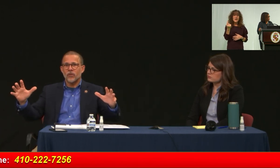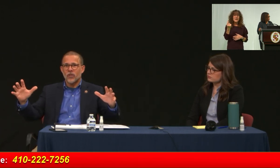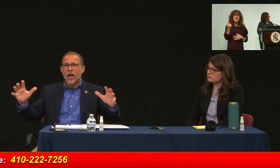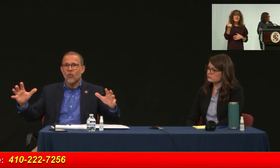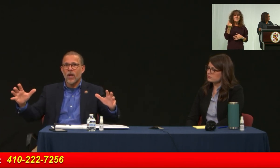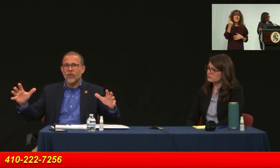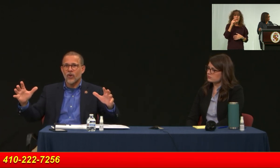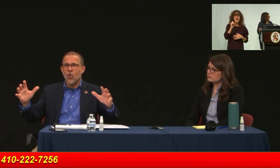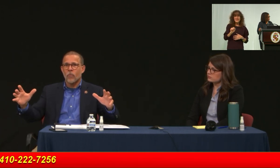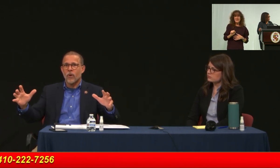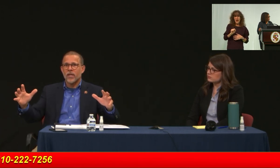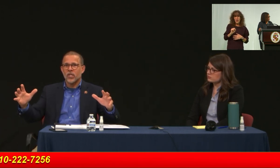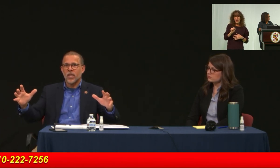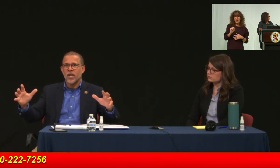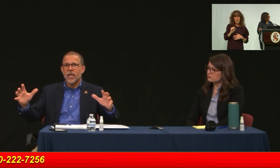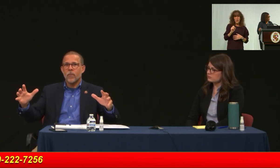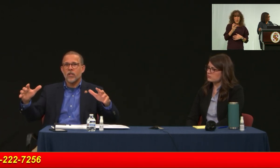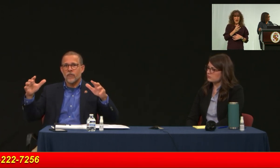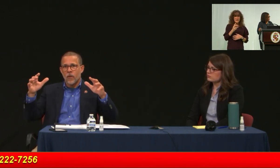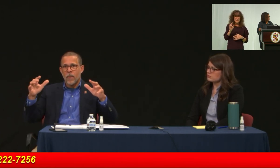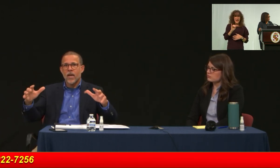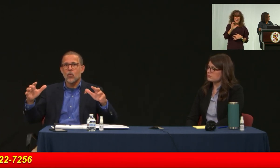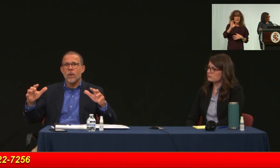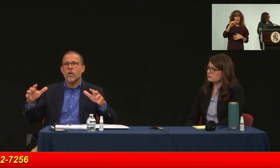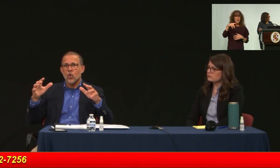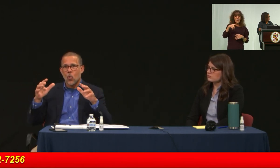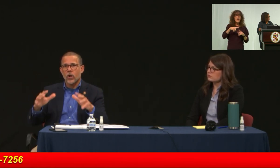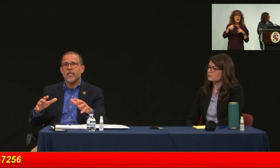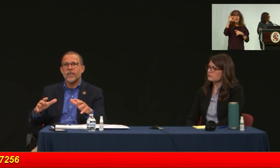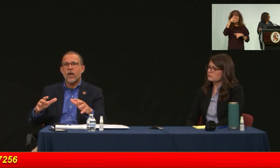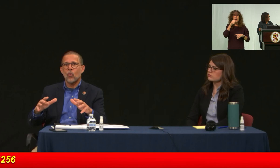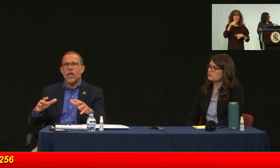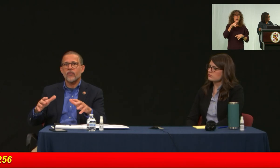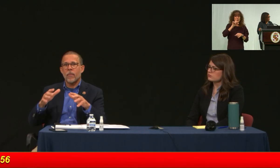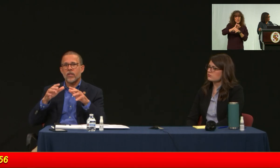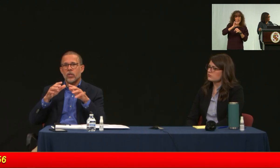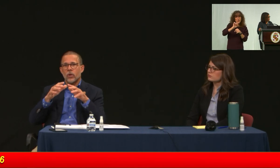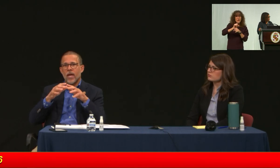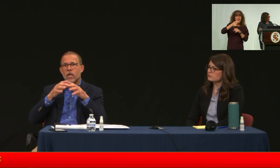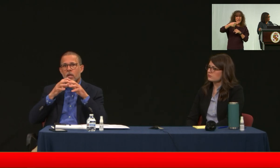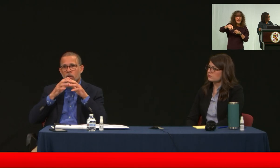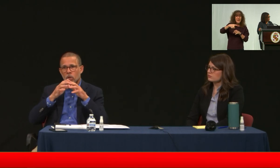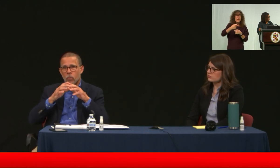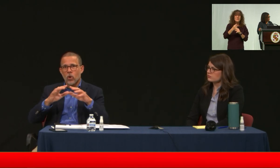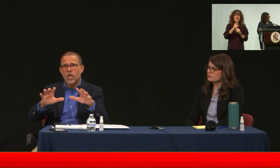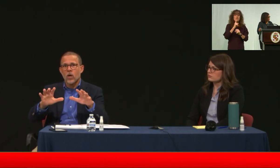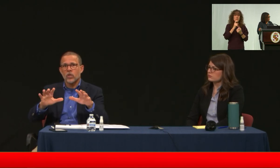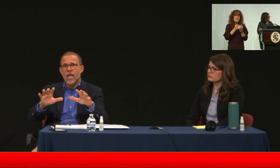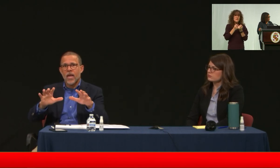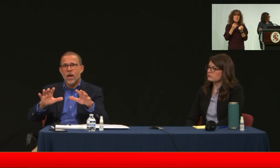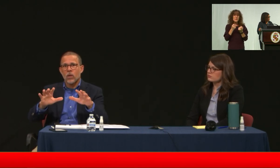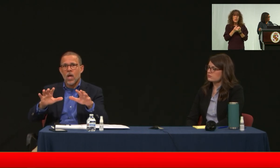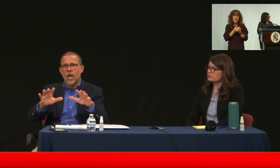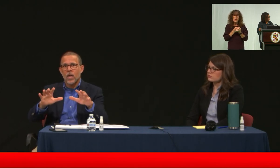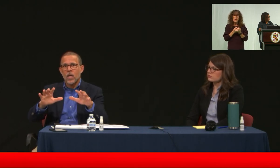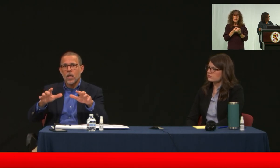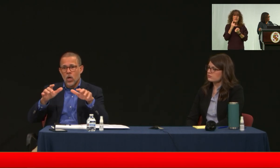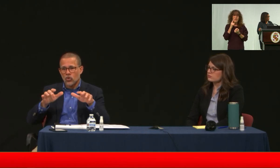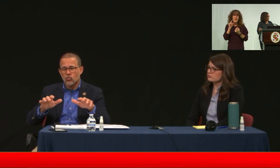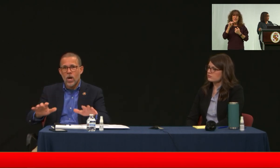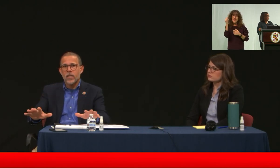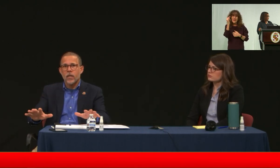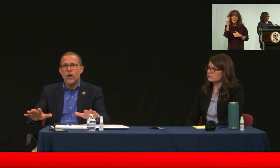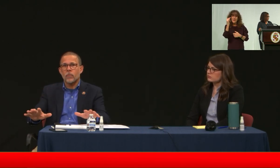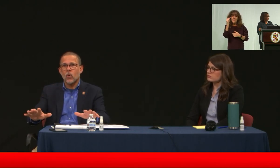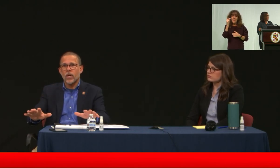for Southwest as a corporation, but it's for the men and women who work at Southwest to make sure that the support that goes to that airline